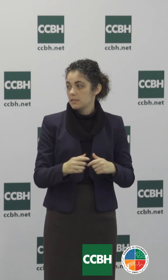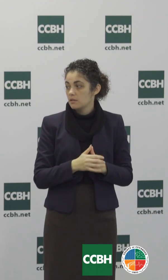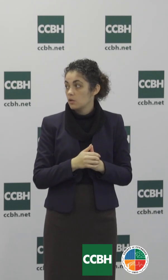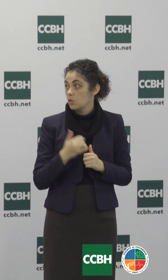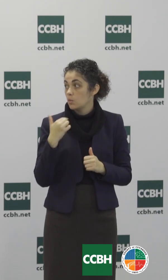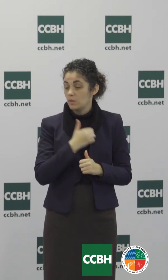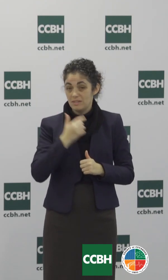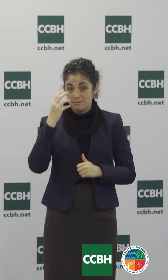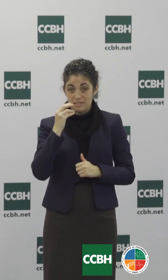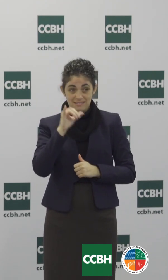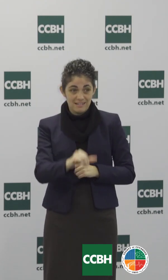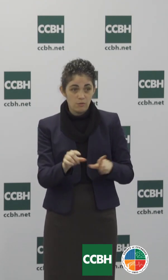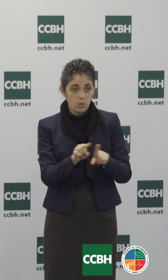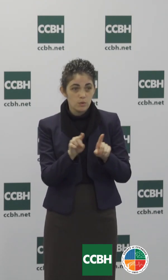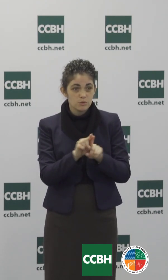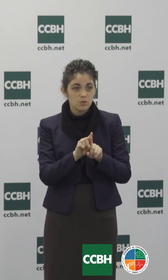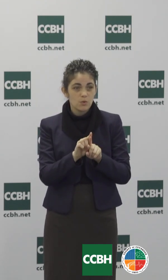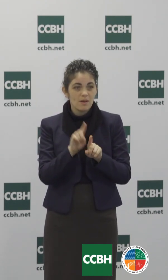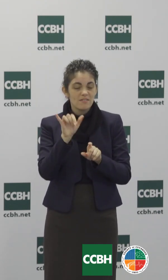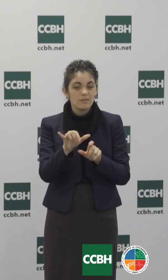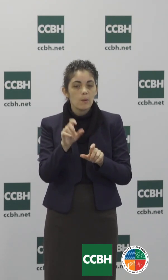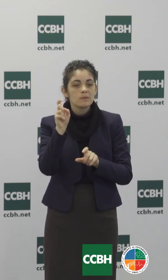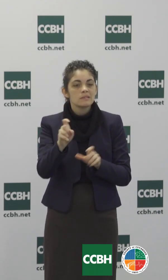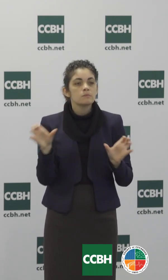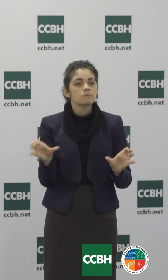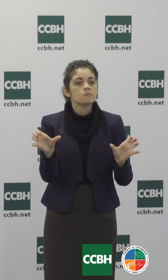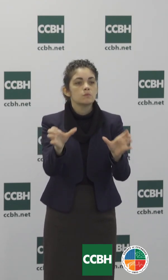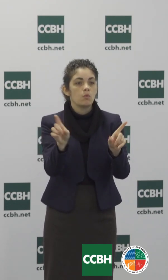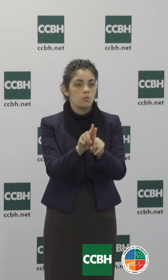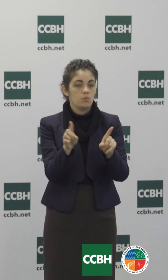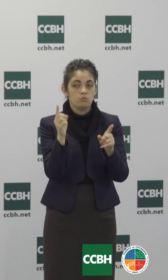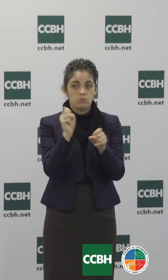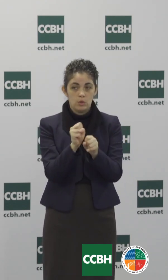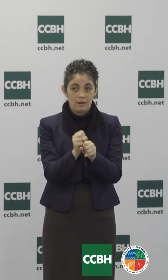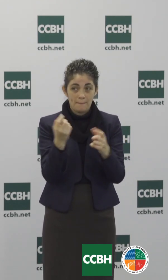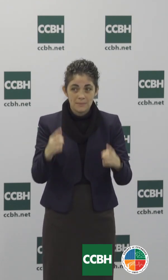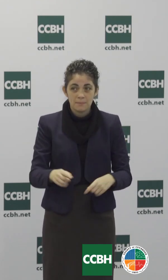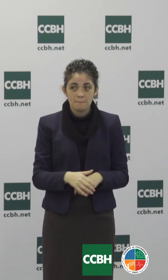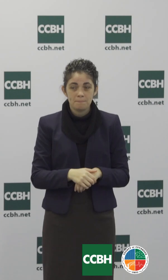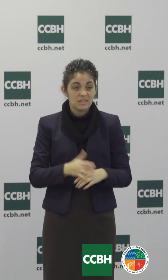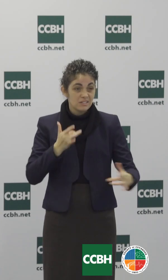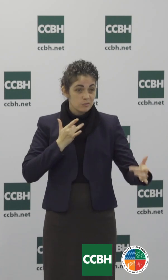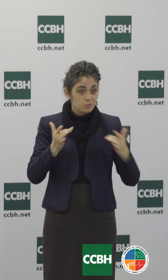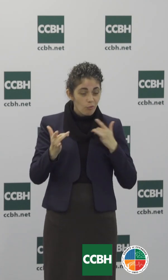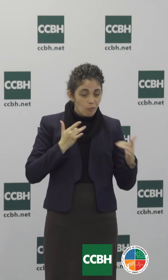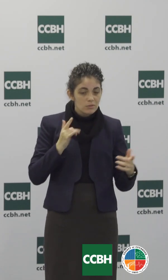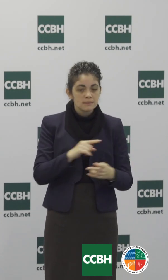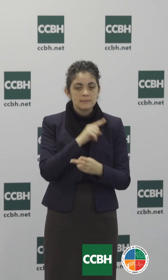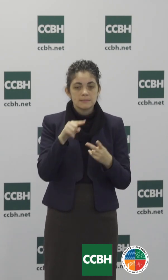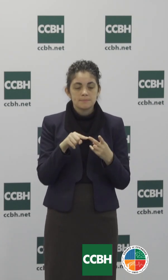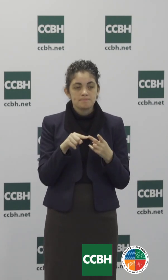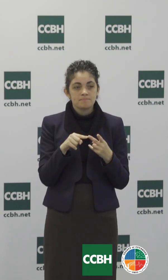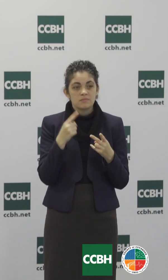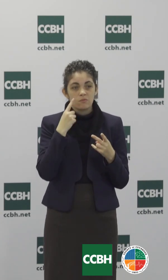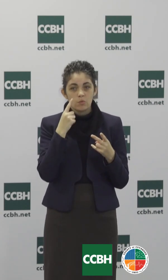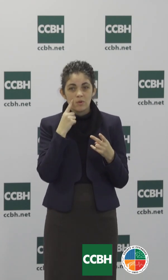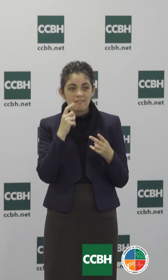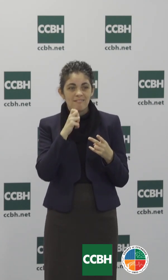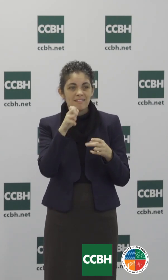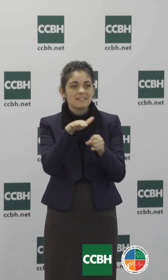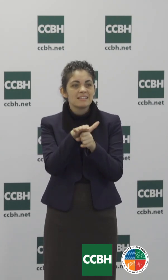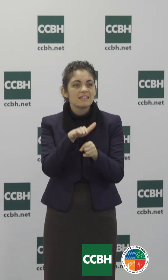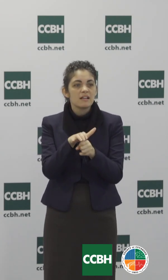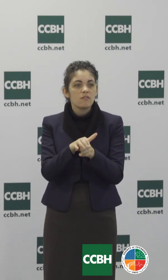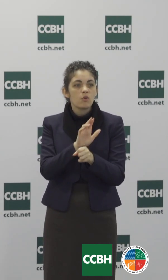them on phone calls about essential services, on concerns about not having